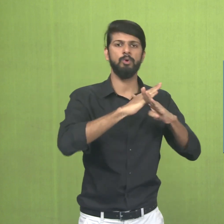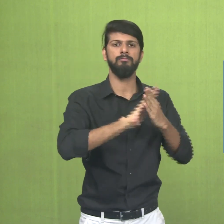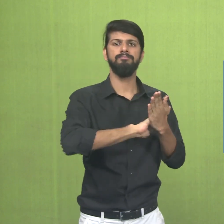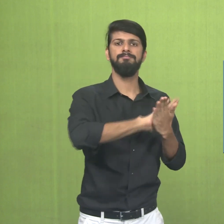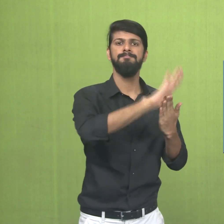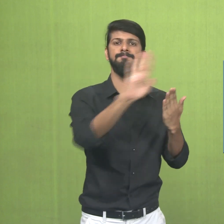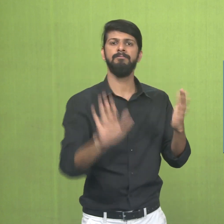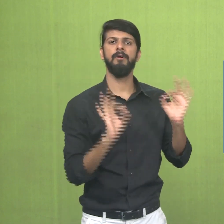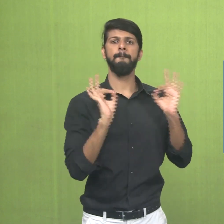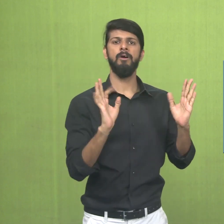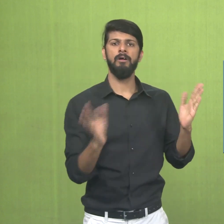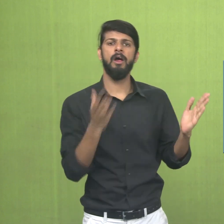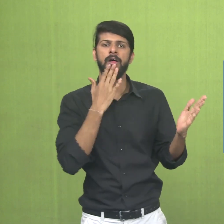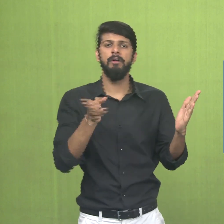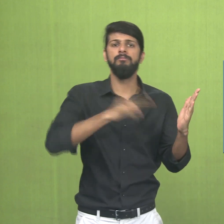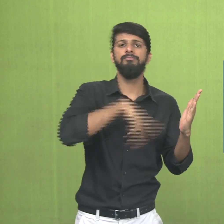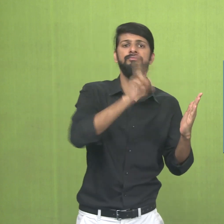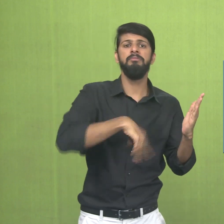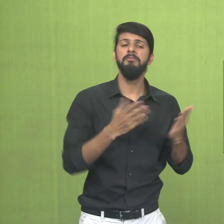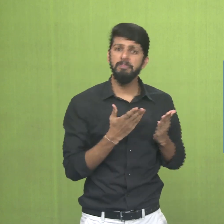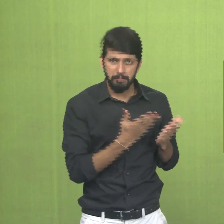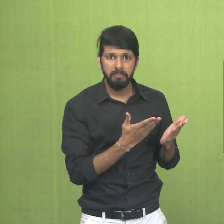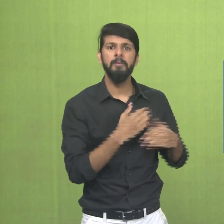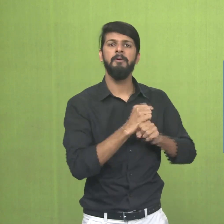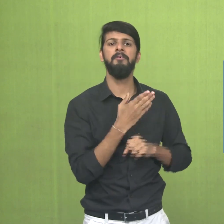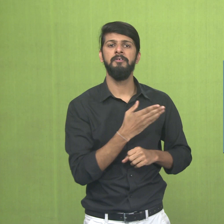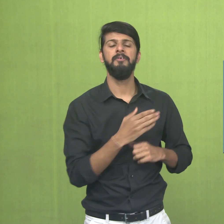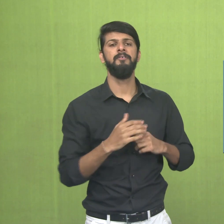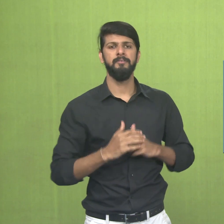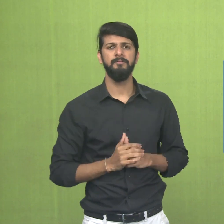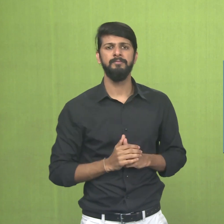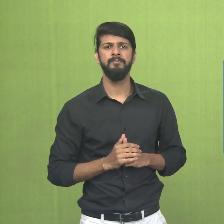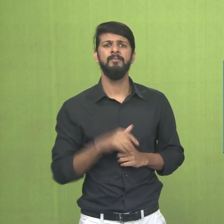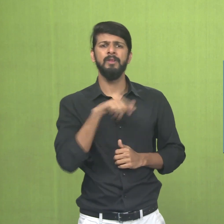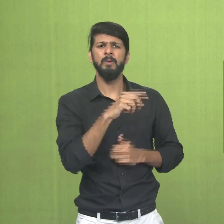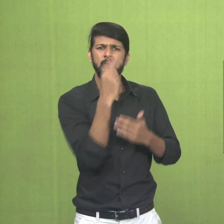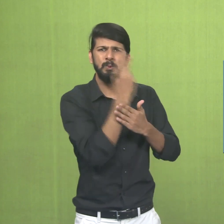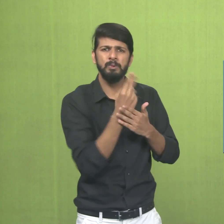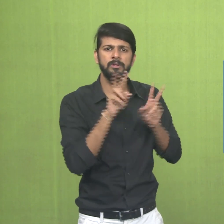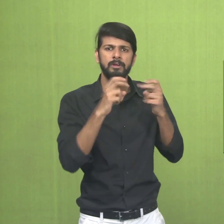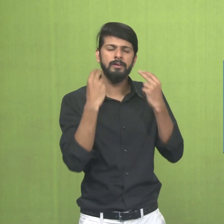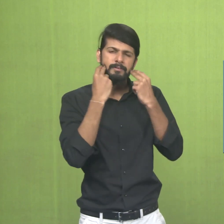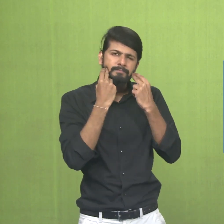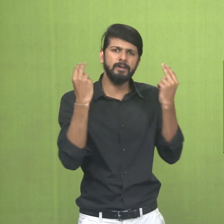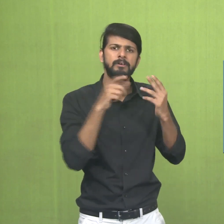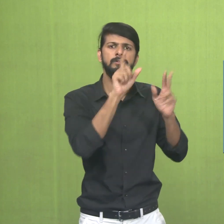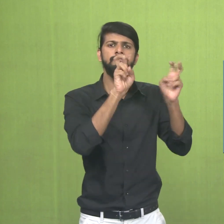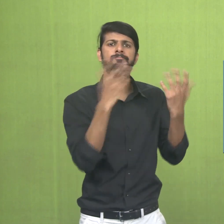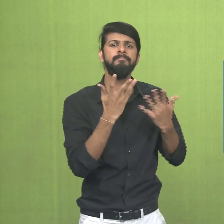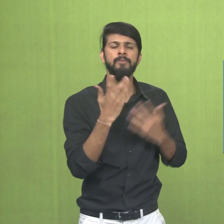Perhaps the cow dung was used to ensure that the colors would not seep through the pores of the canvas. And